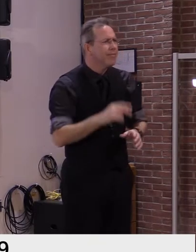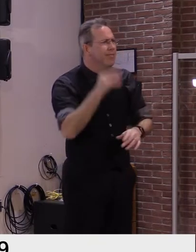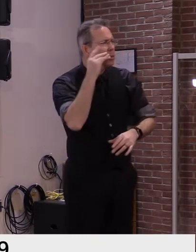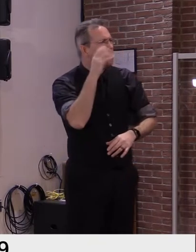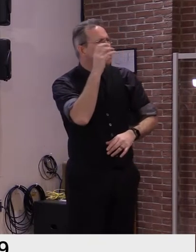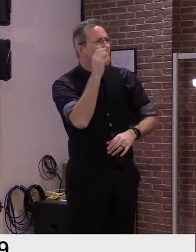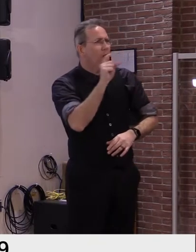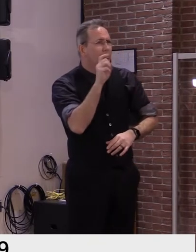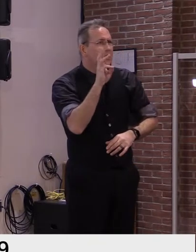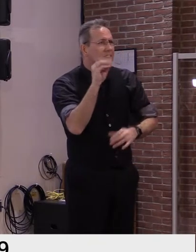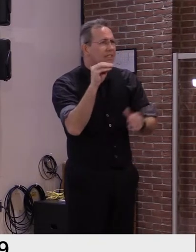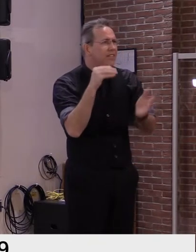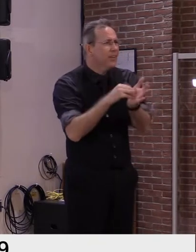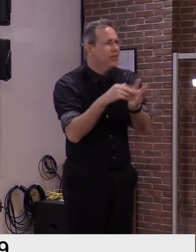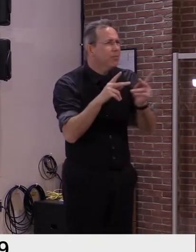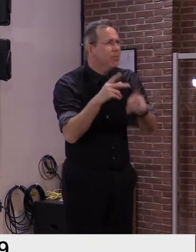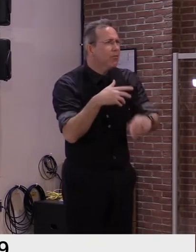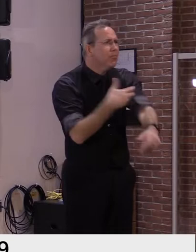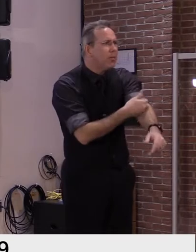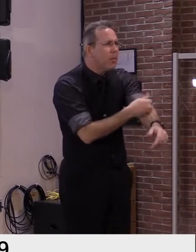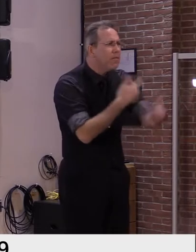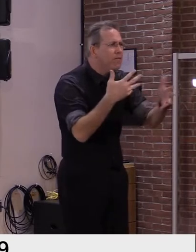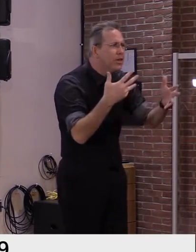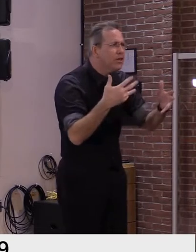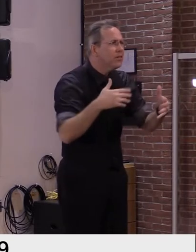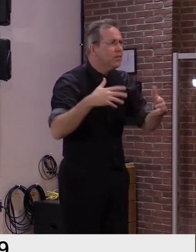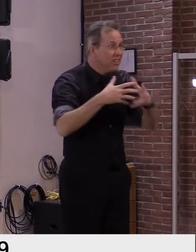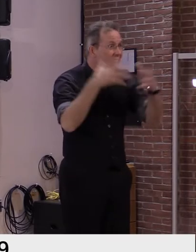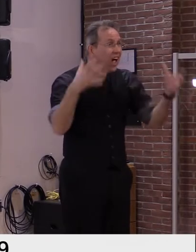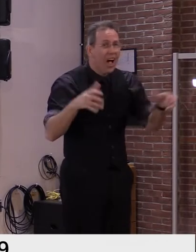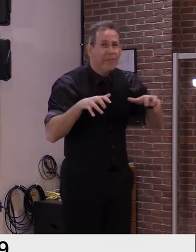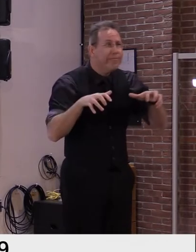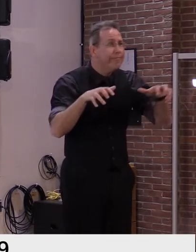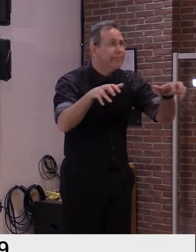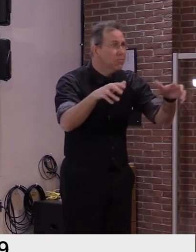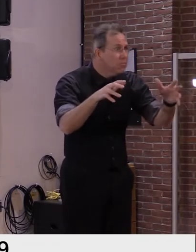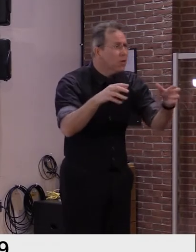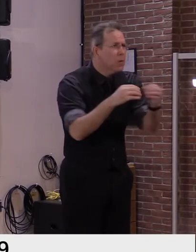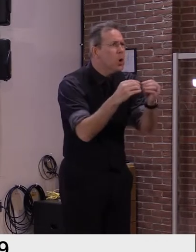over 100,000 Vermonters have been vaccinated.